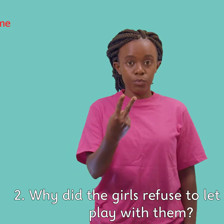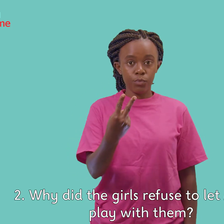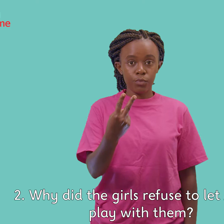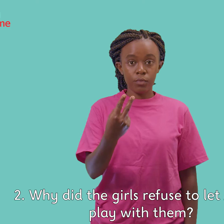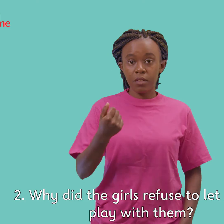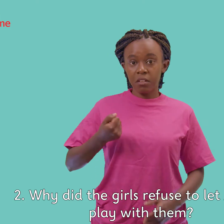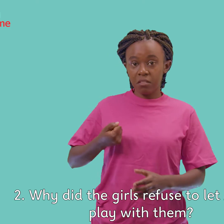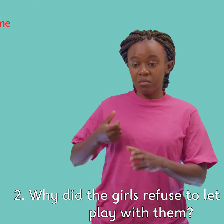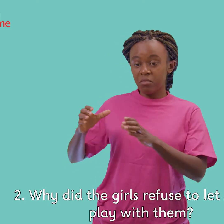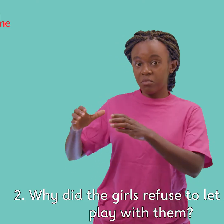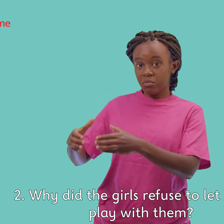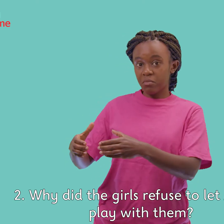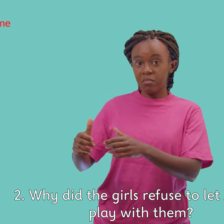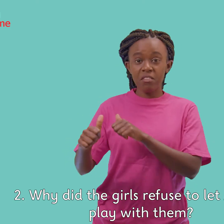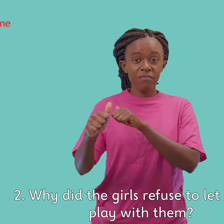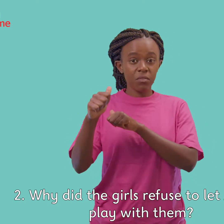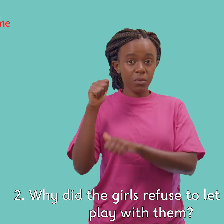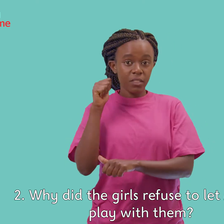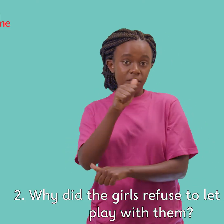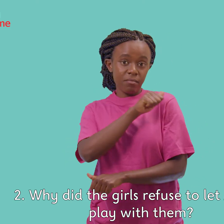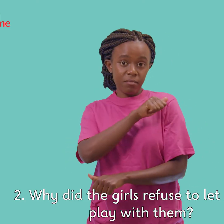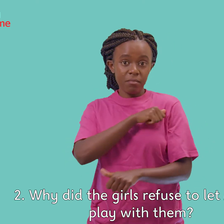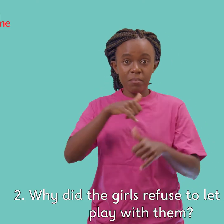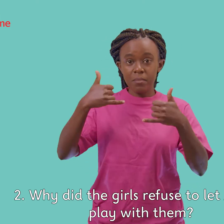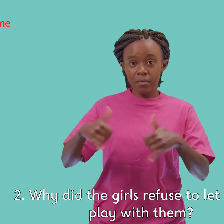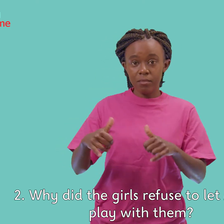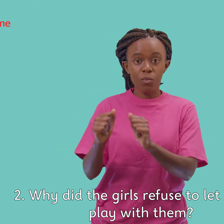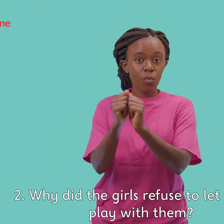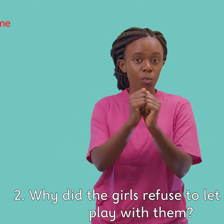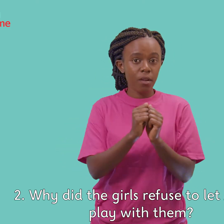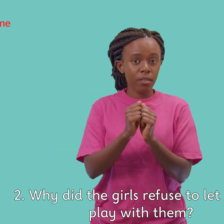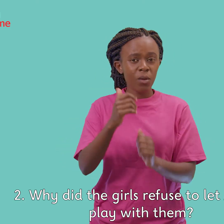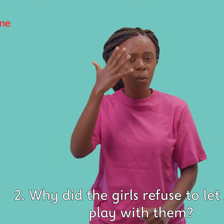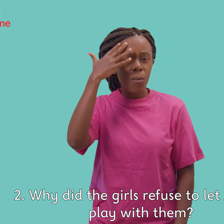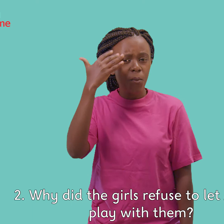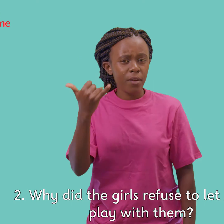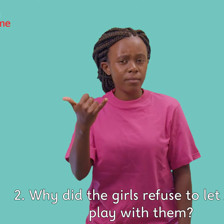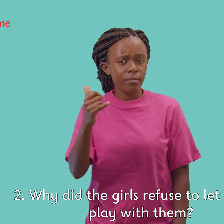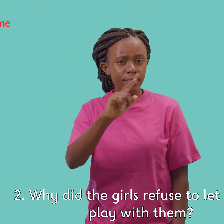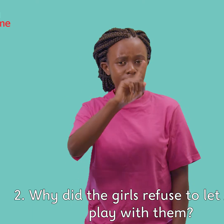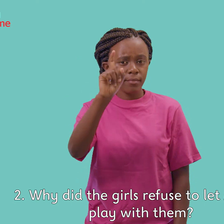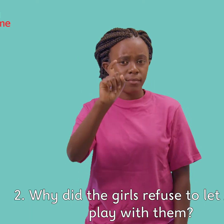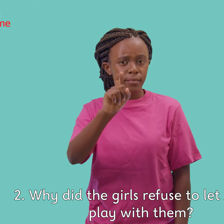Number 2. Why did the girls refuse to let Atieno play with them?